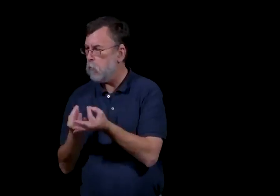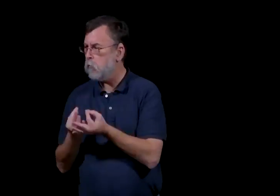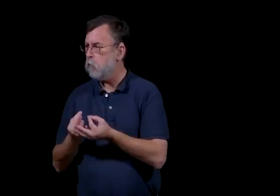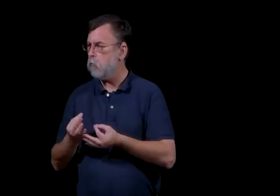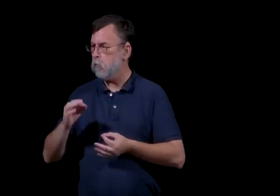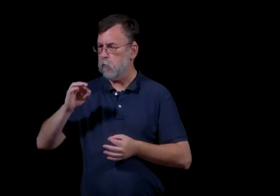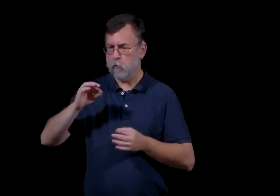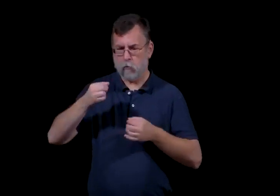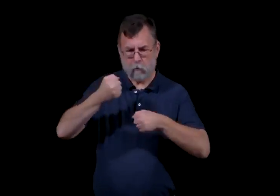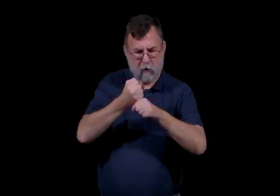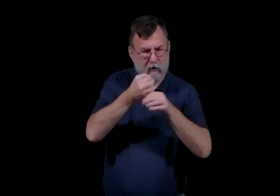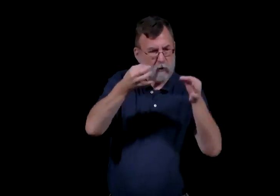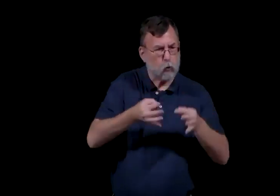make.